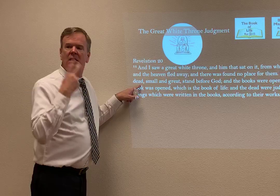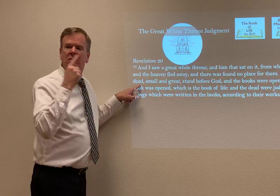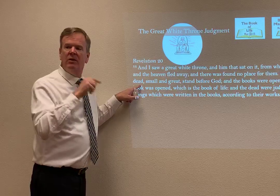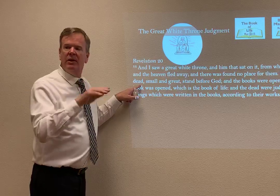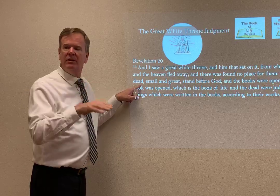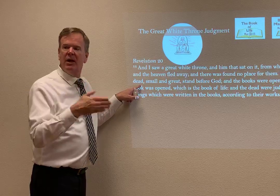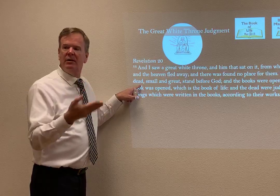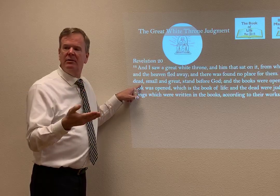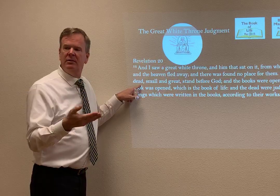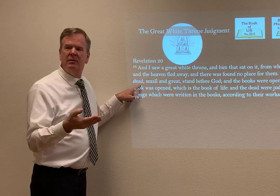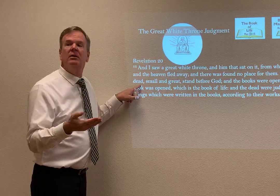And I saw the dead.